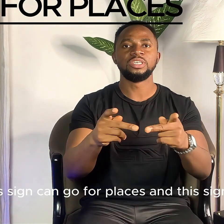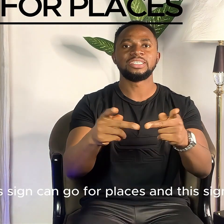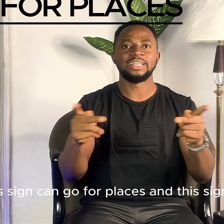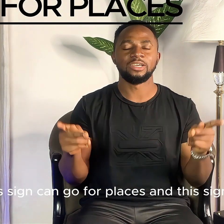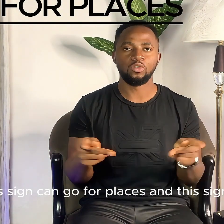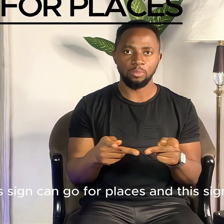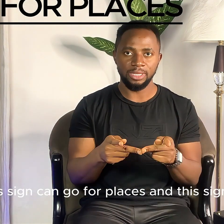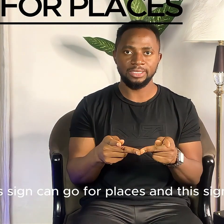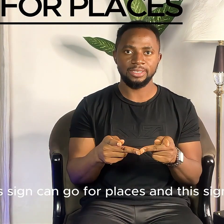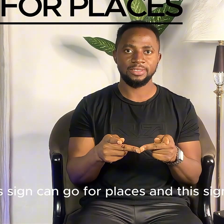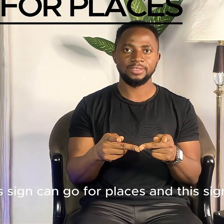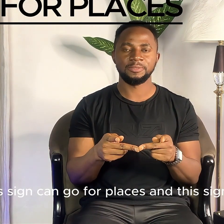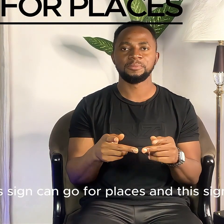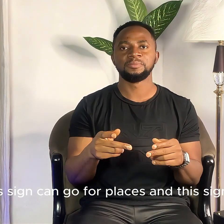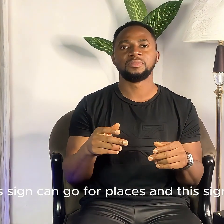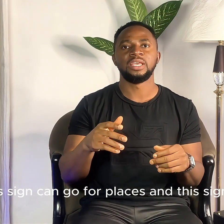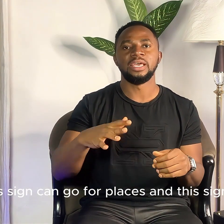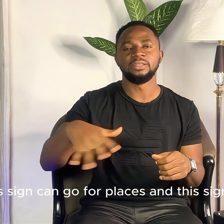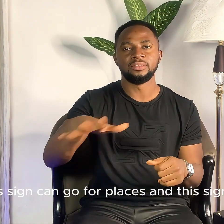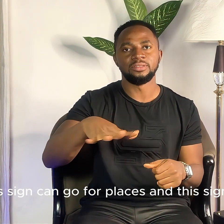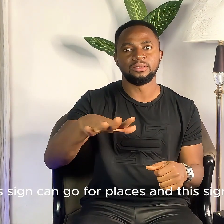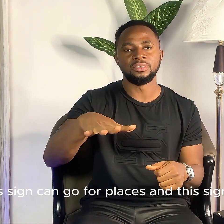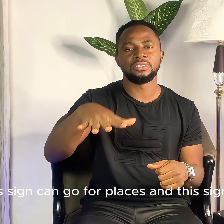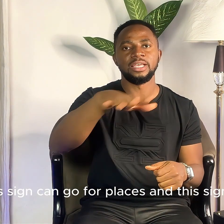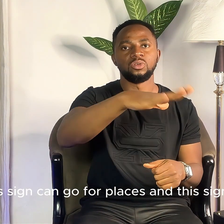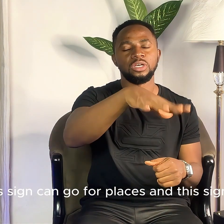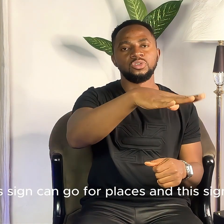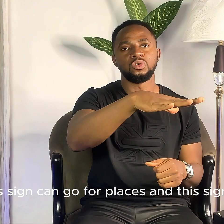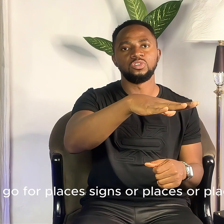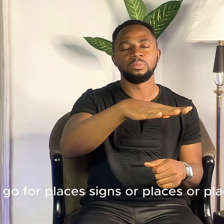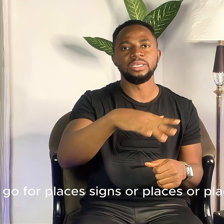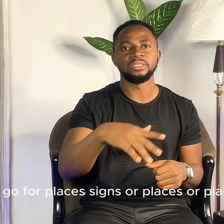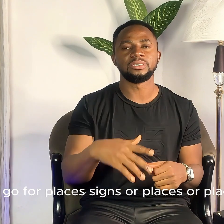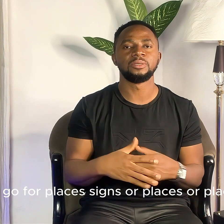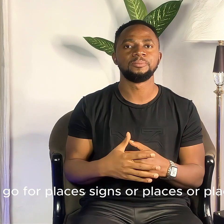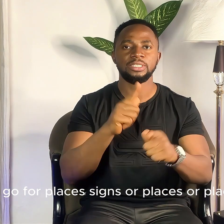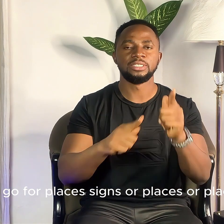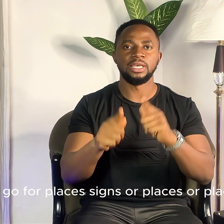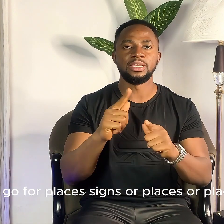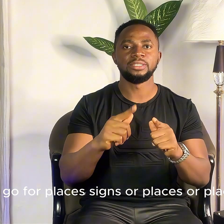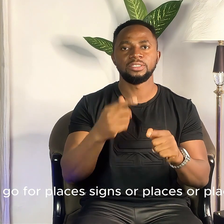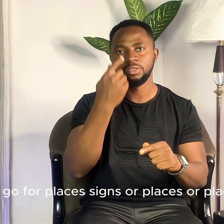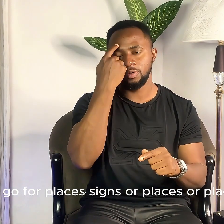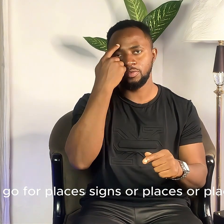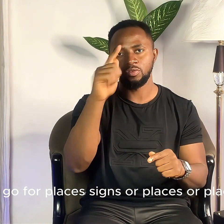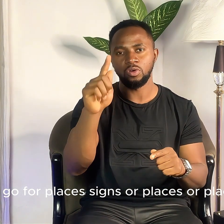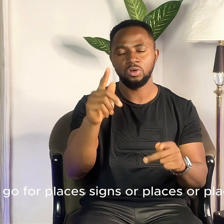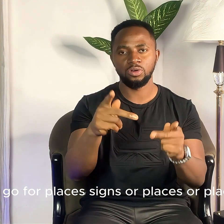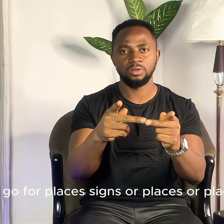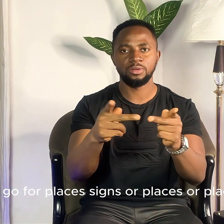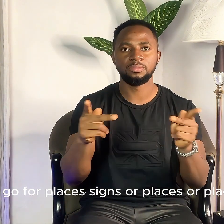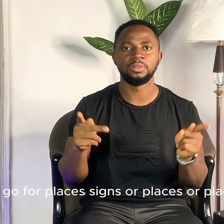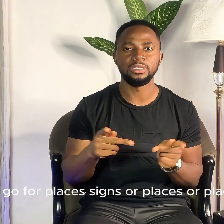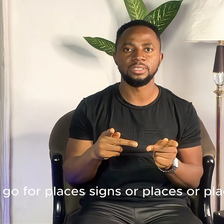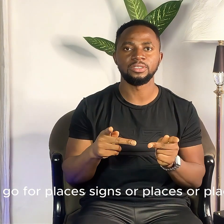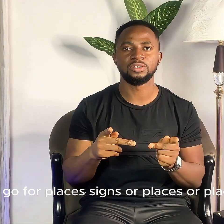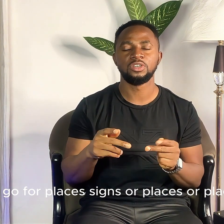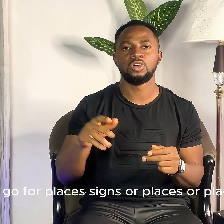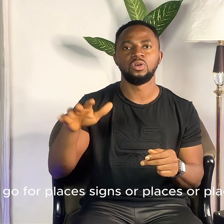sign can go for places, and this sign will also go for places. Signs for places,